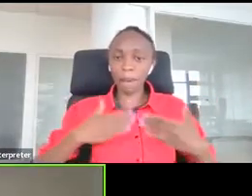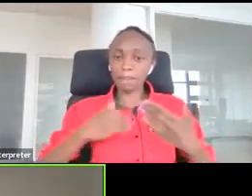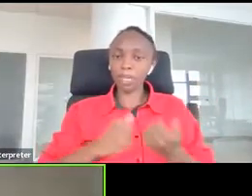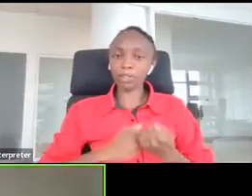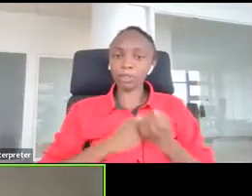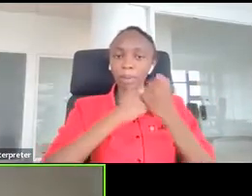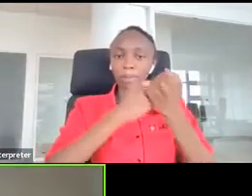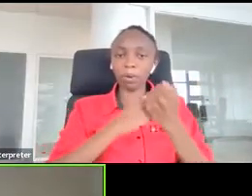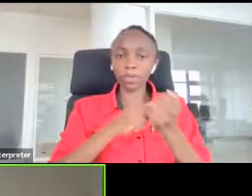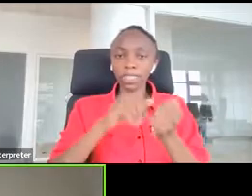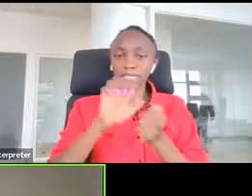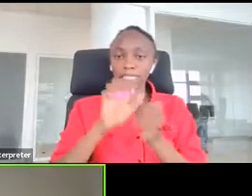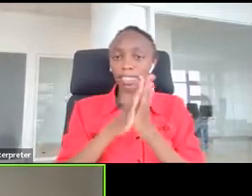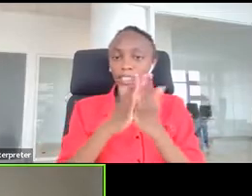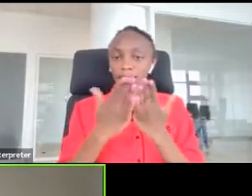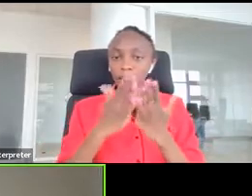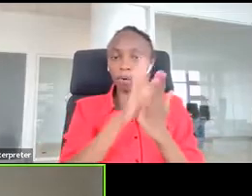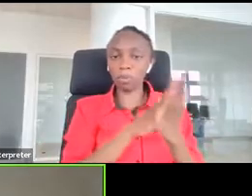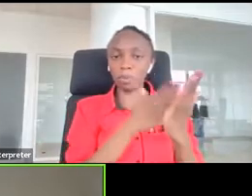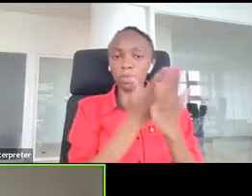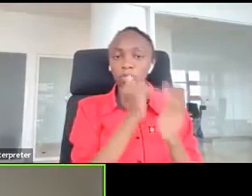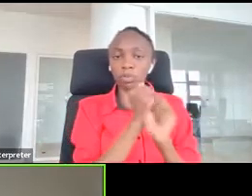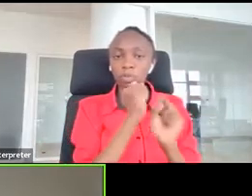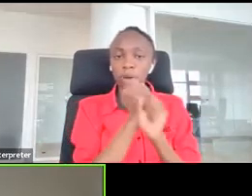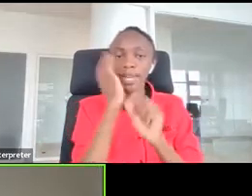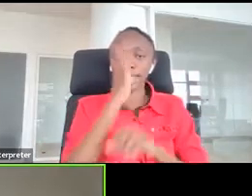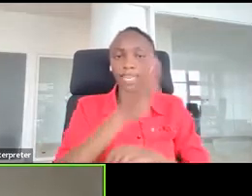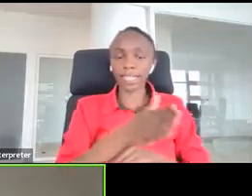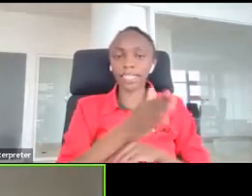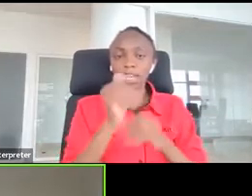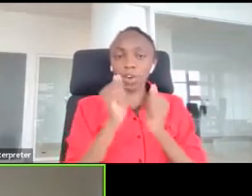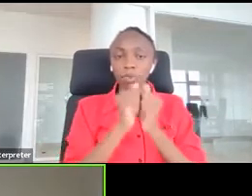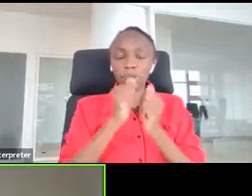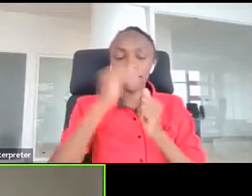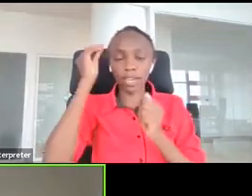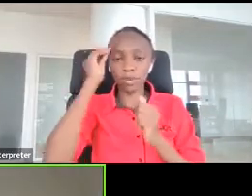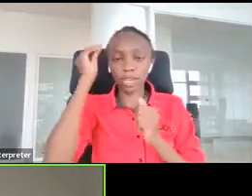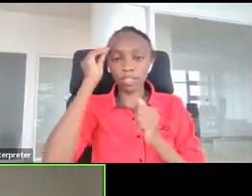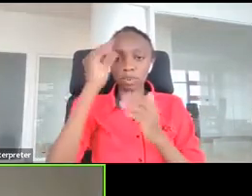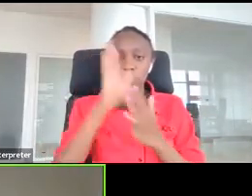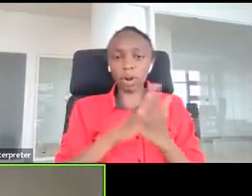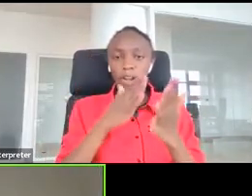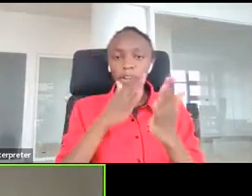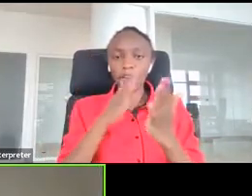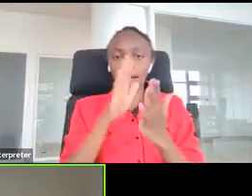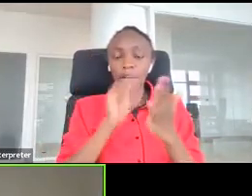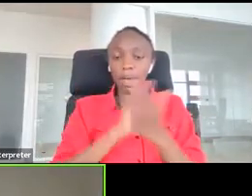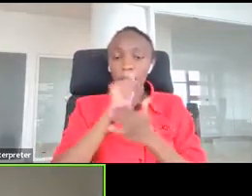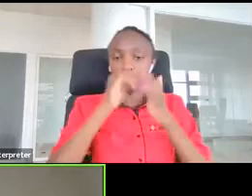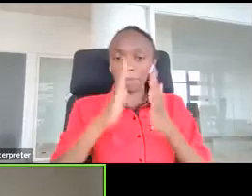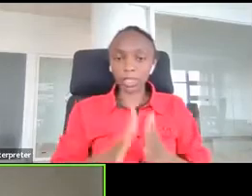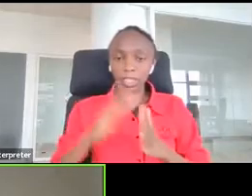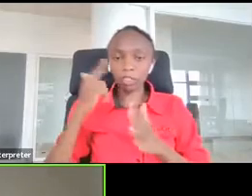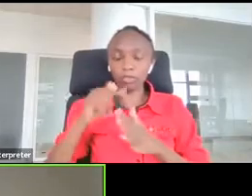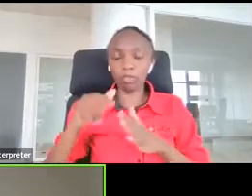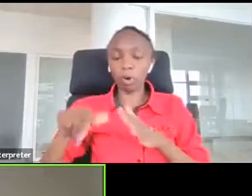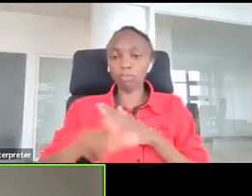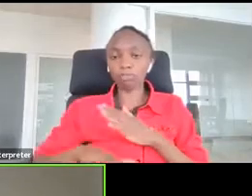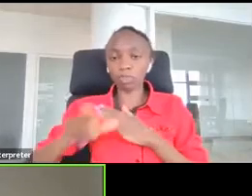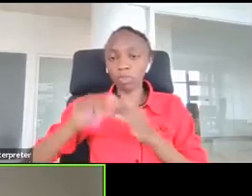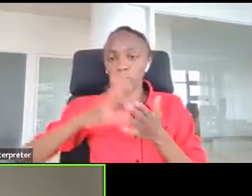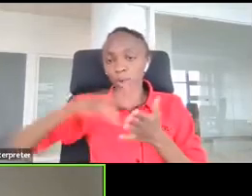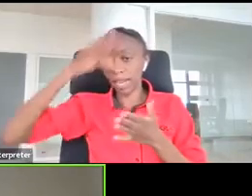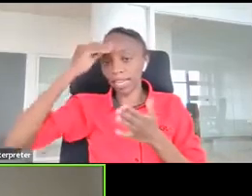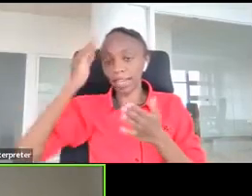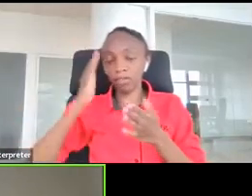proposal to work directly with educational publishers to enrich the remote learning experiences of more than 9 million